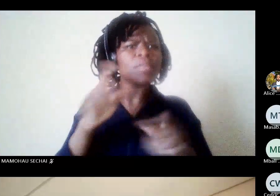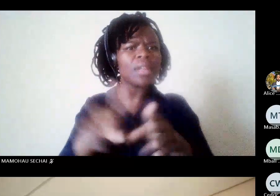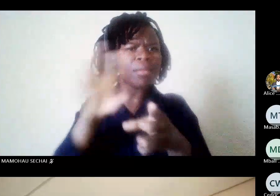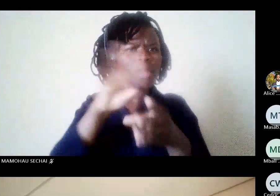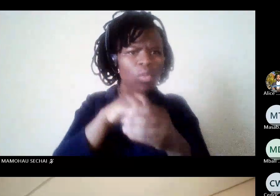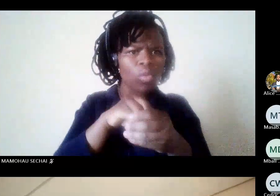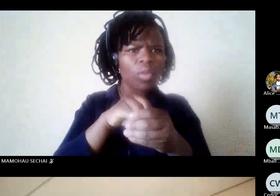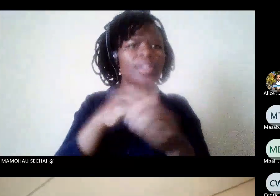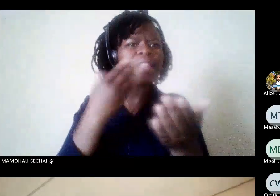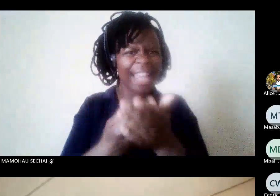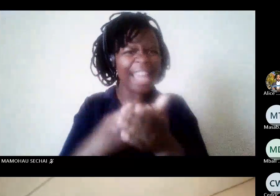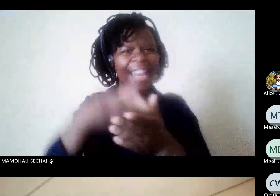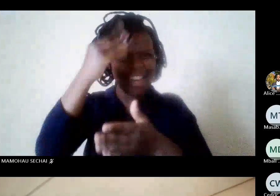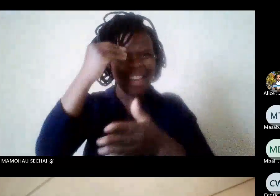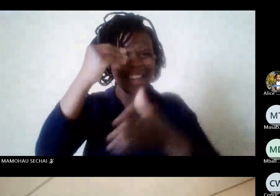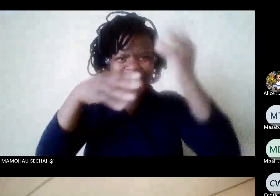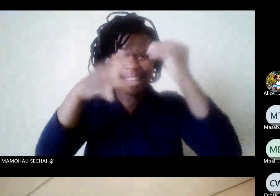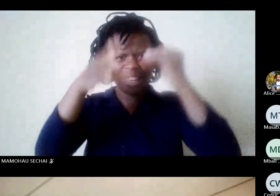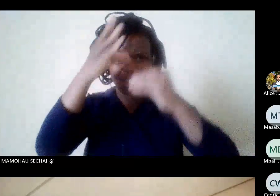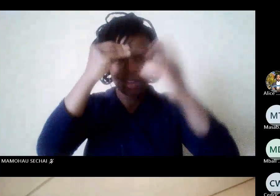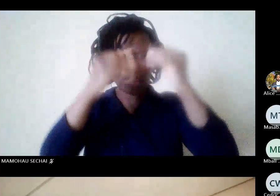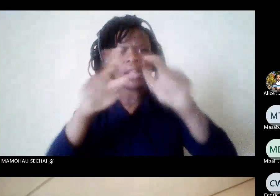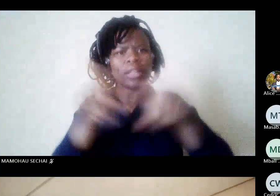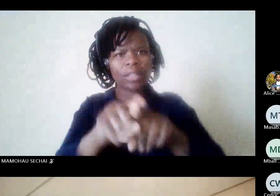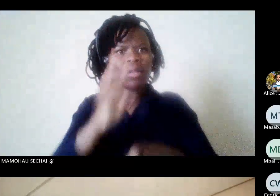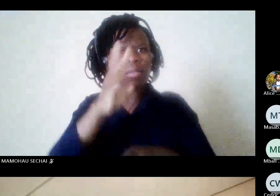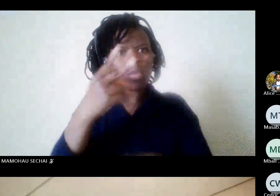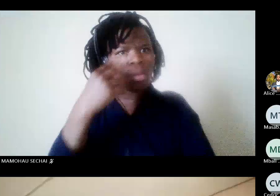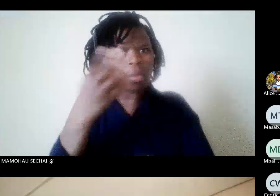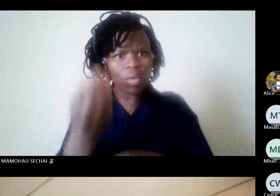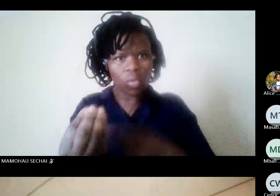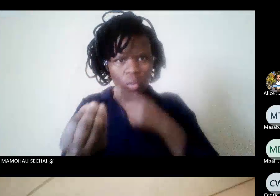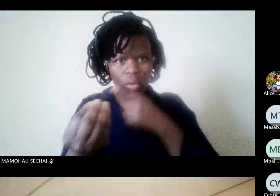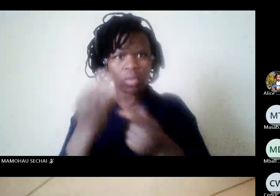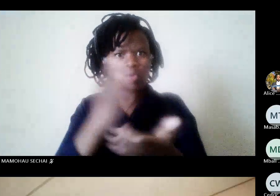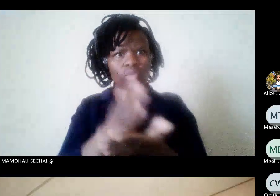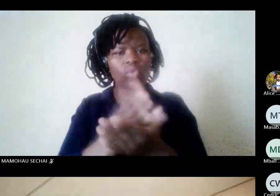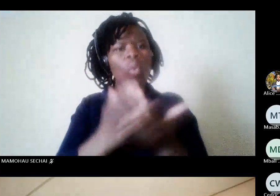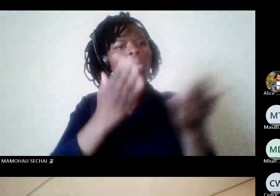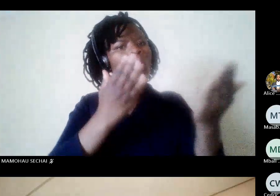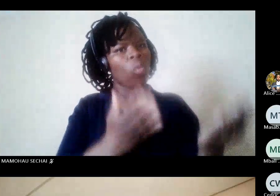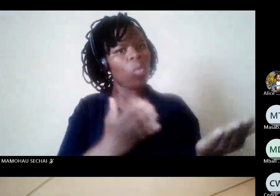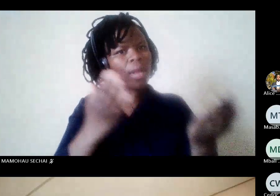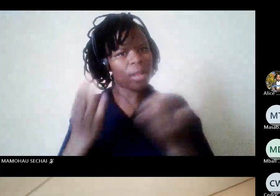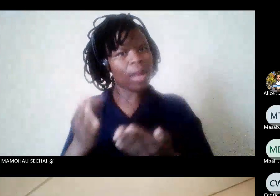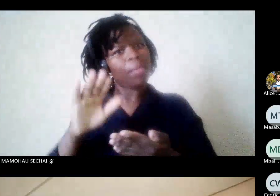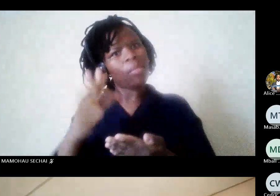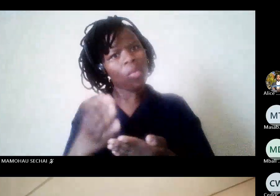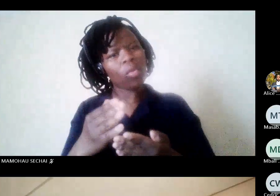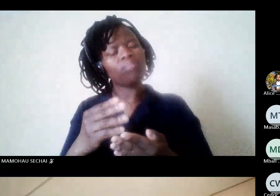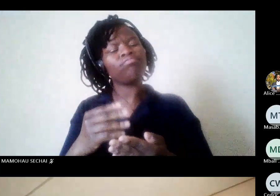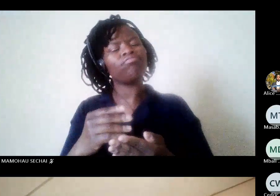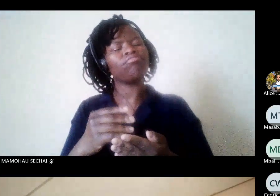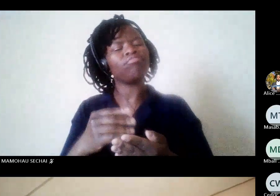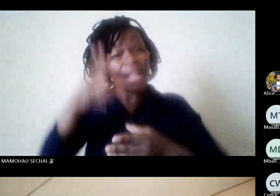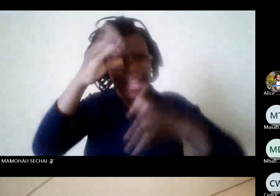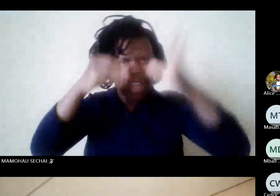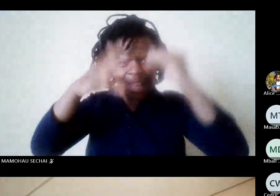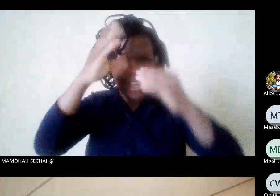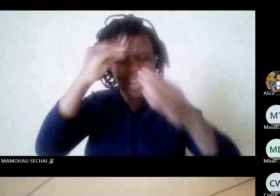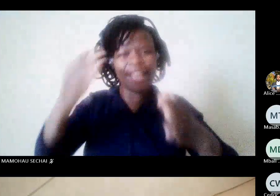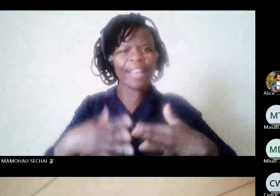able to learn. And then you will see that the child is now able to actually welcome, you know, use learning Braille, orientation and